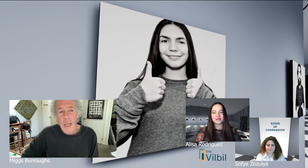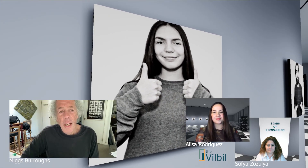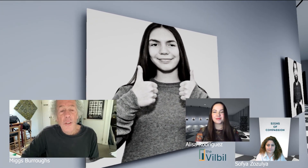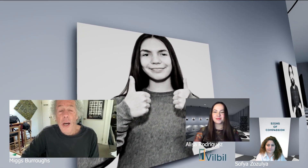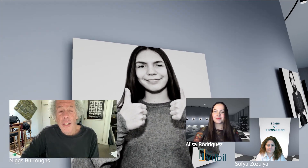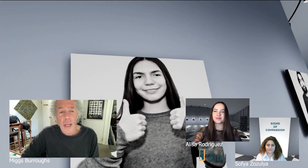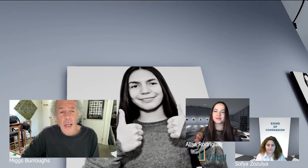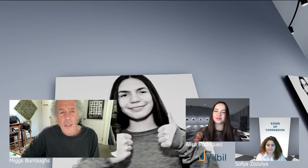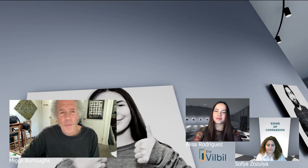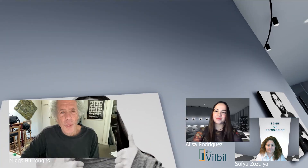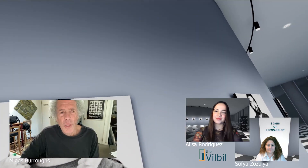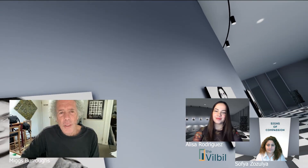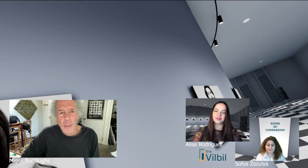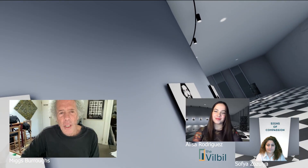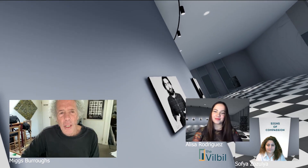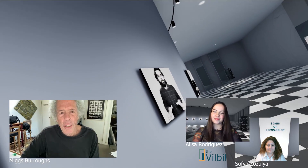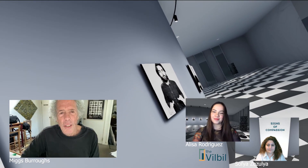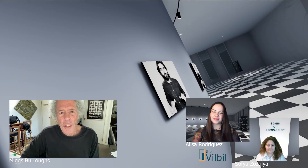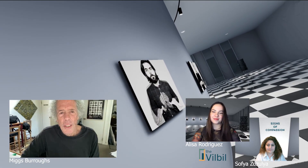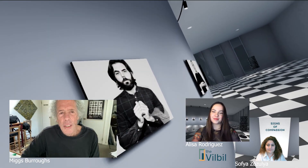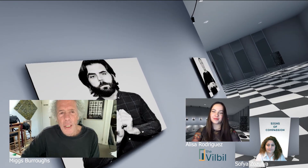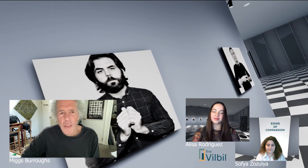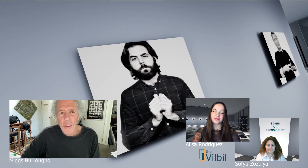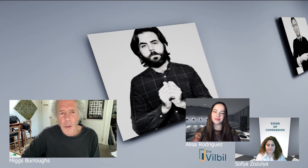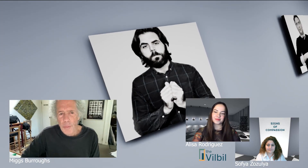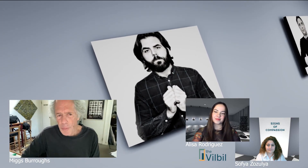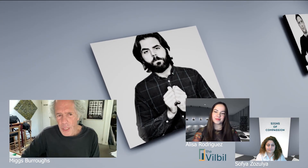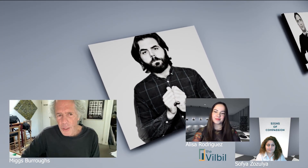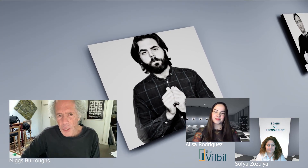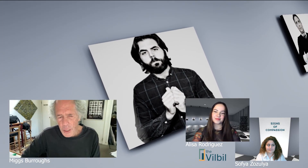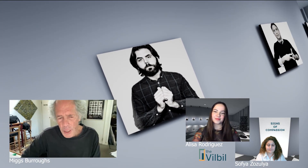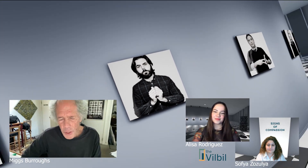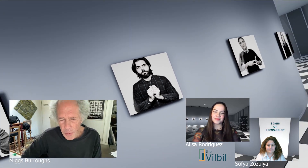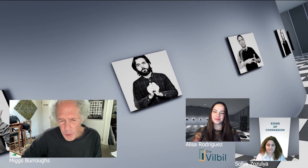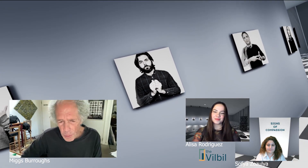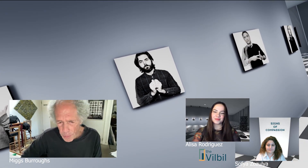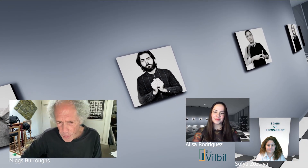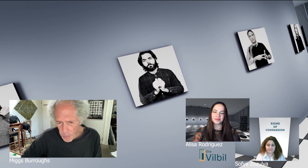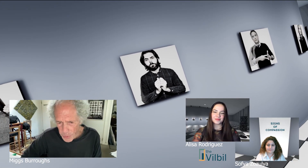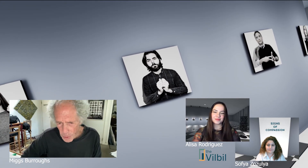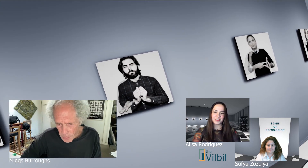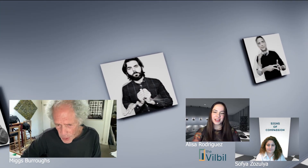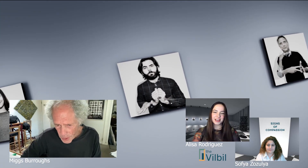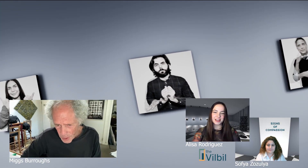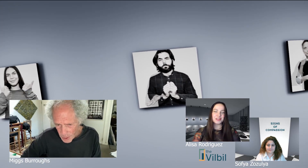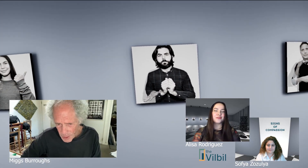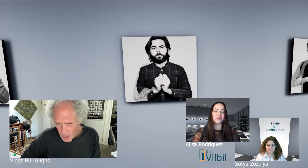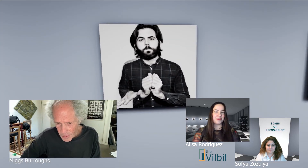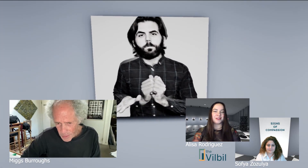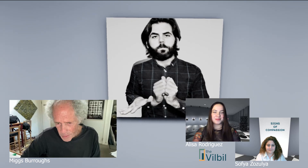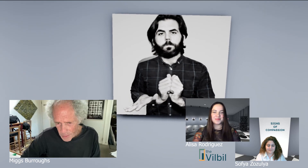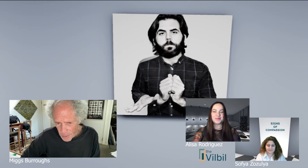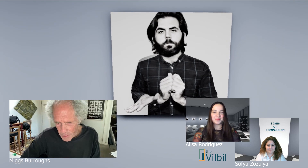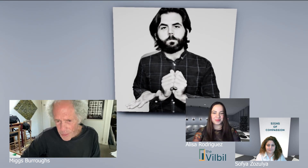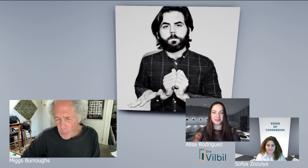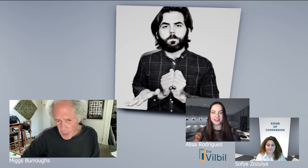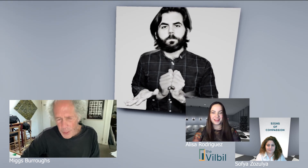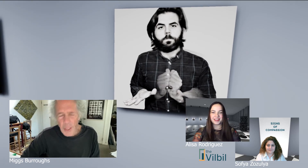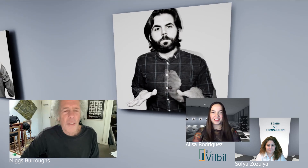Yeah, no, I applaud. Am I pronouncing it? Is it Vilbil? The Vilbil. Vilbil, yeah.